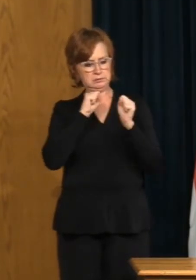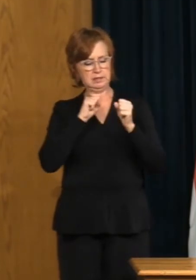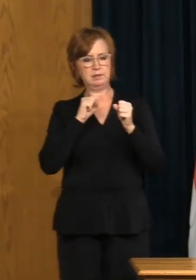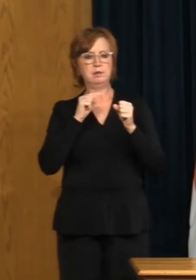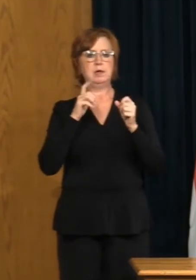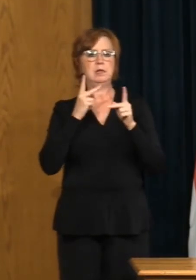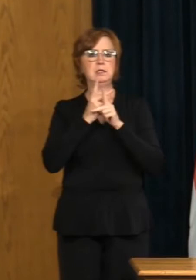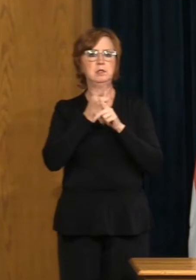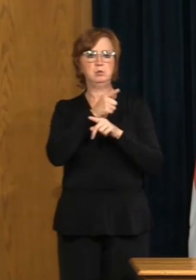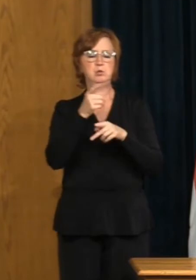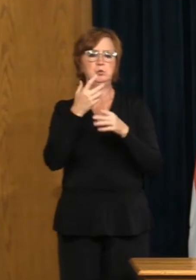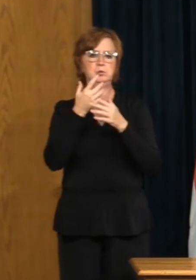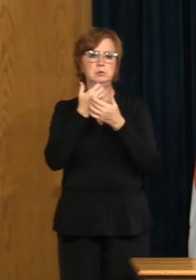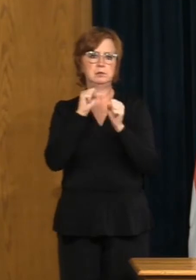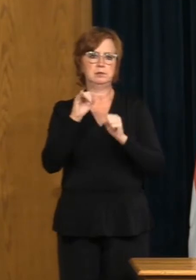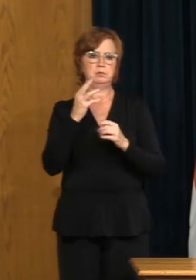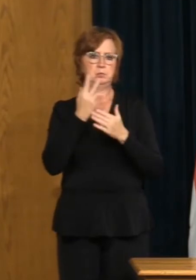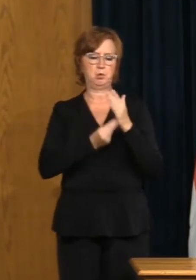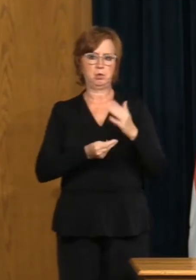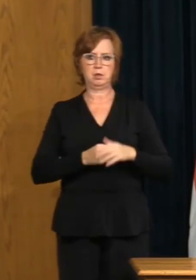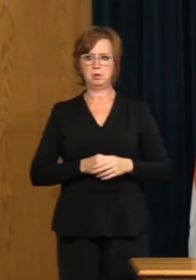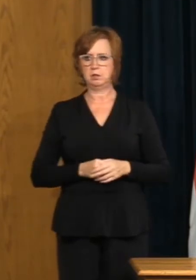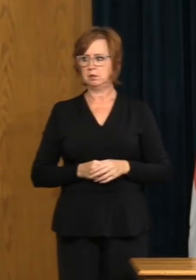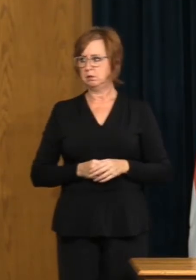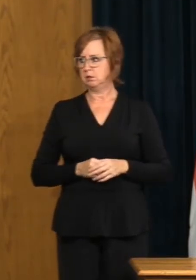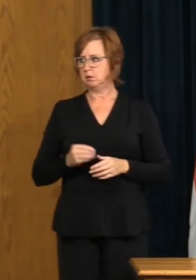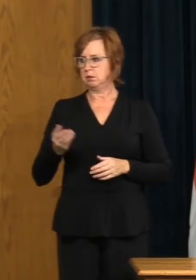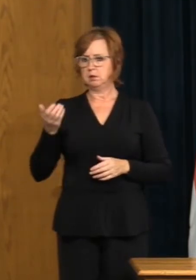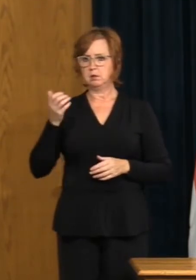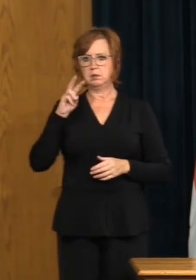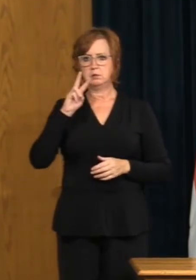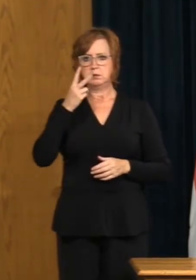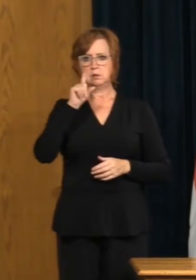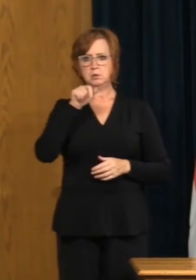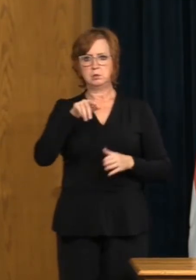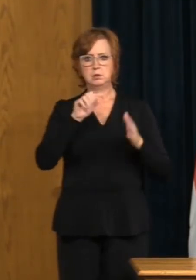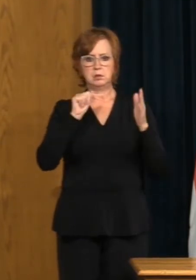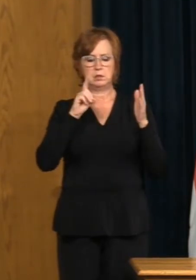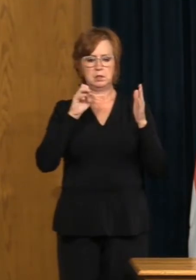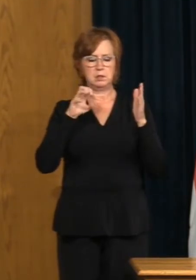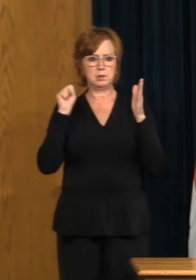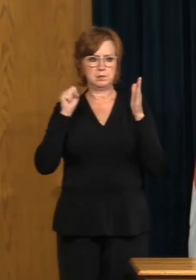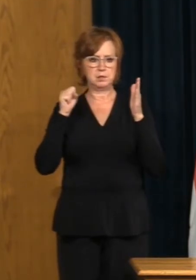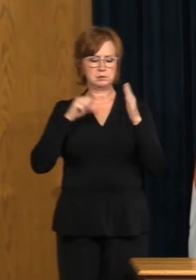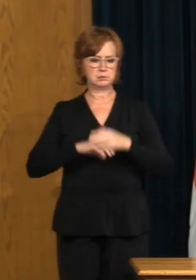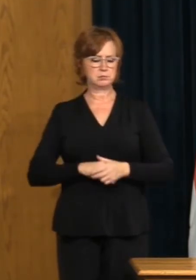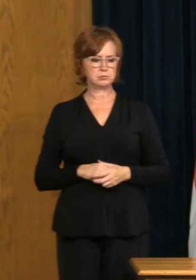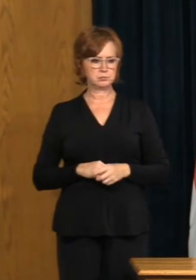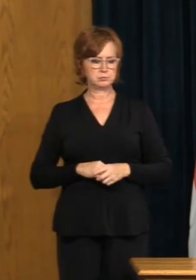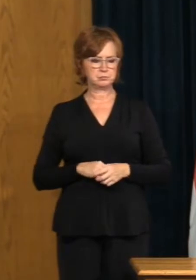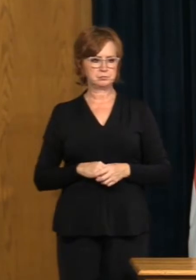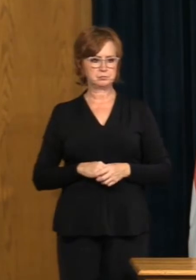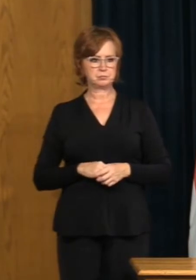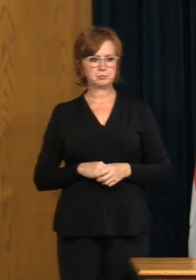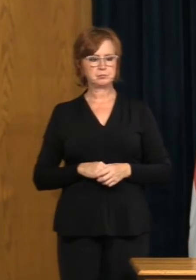adds another layer of protection. Do you have another question, Adam? Yeah, you mentioned that